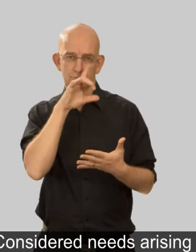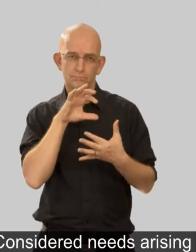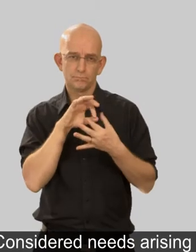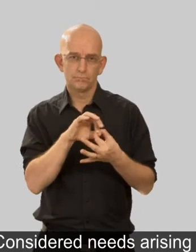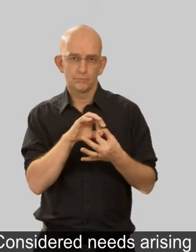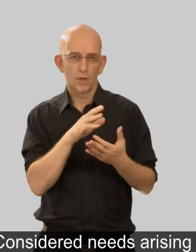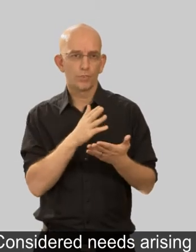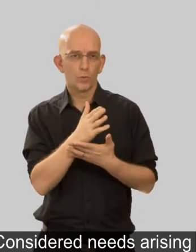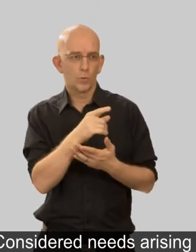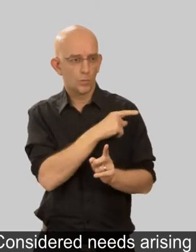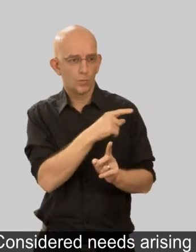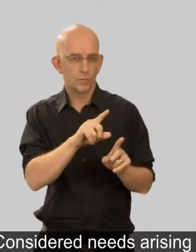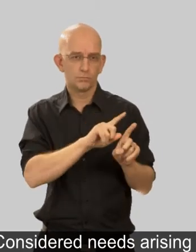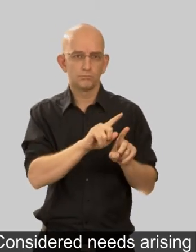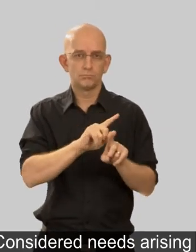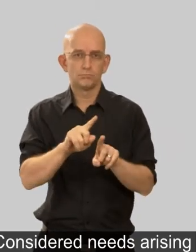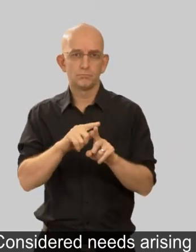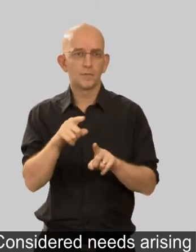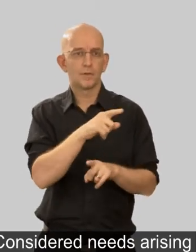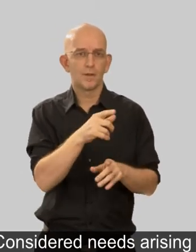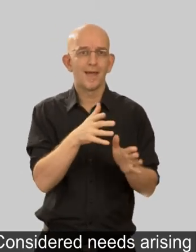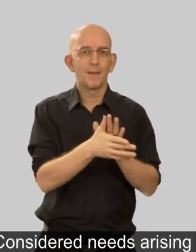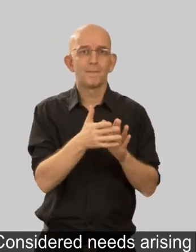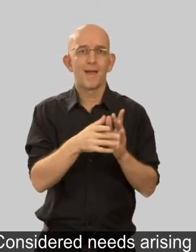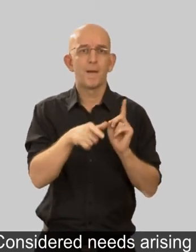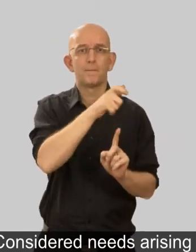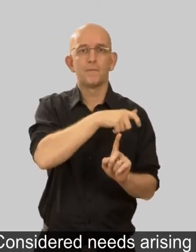considered needs arising from all impairment types equally,